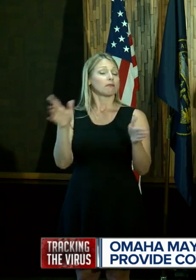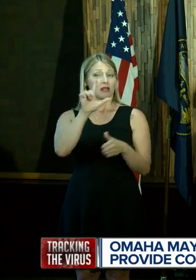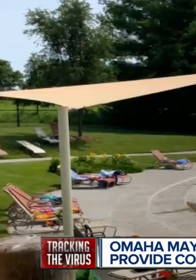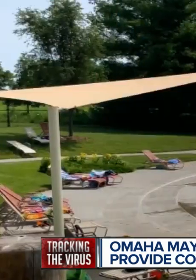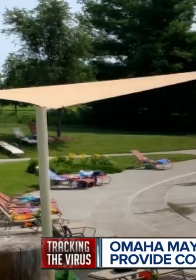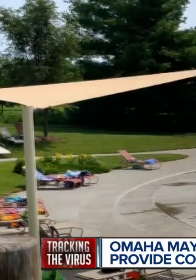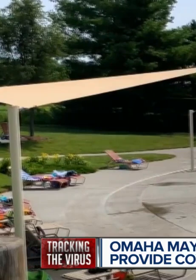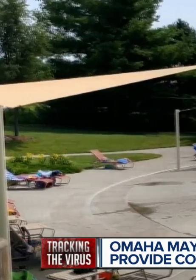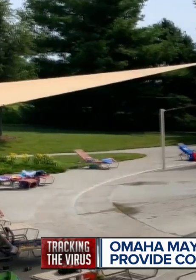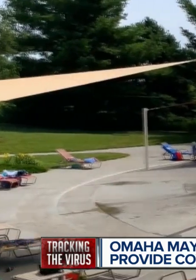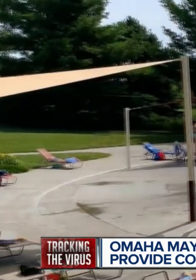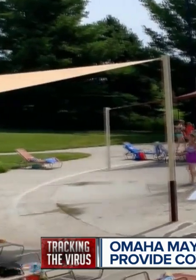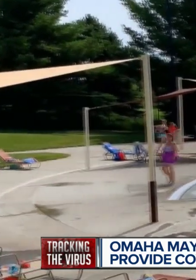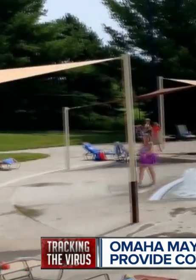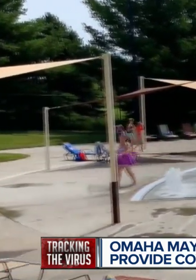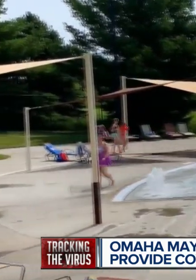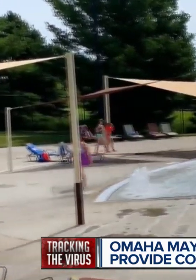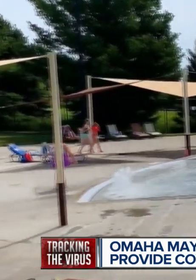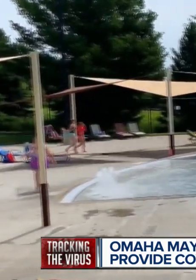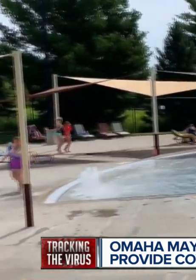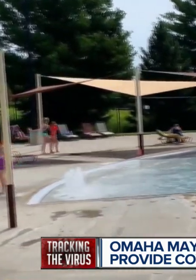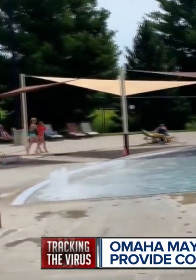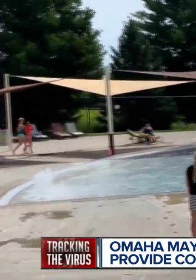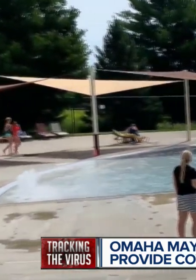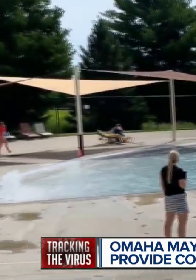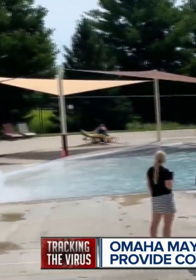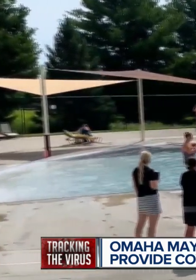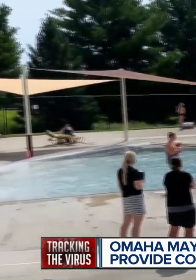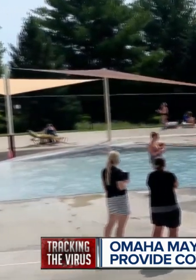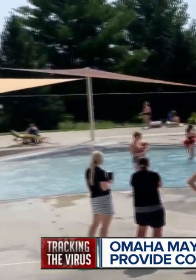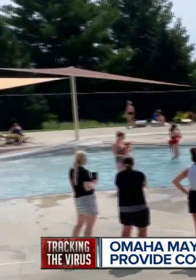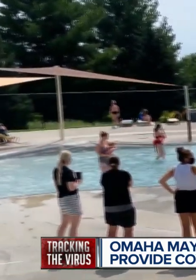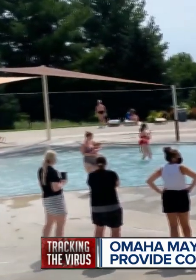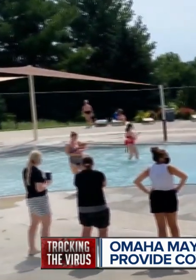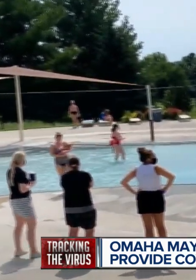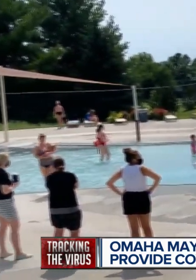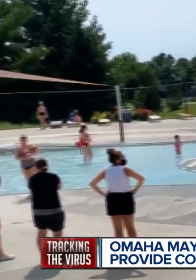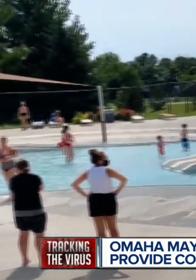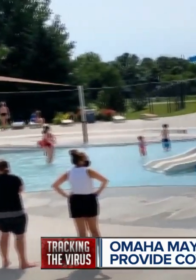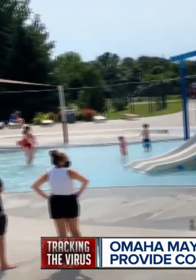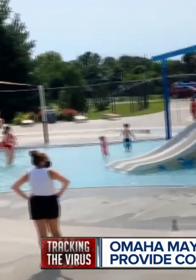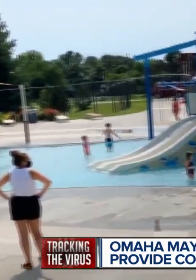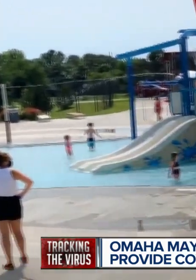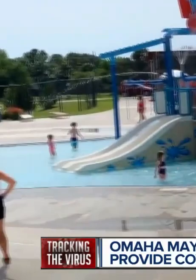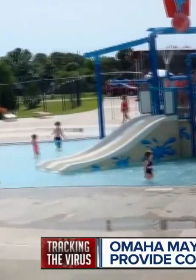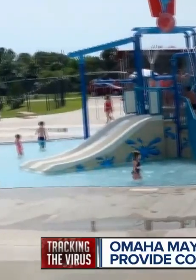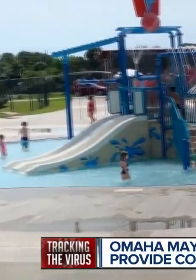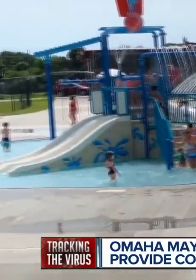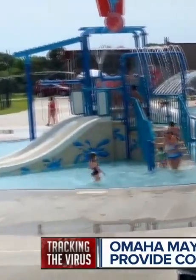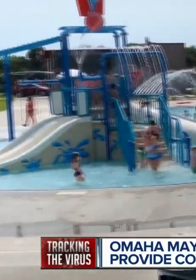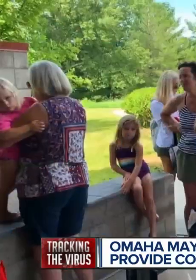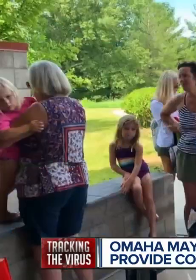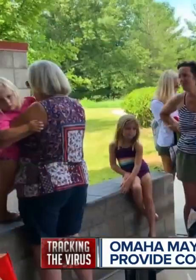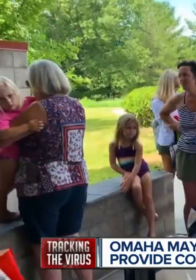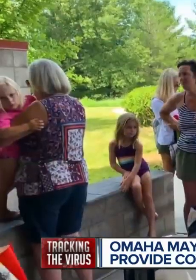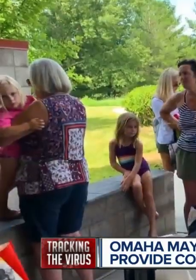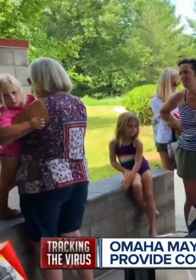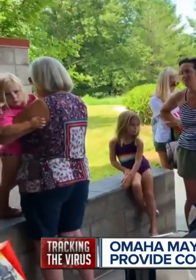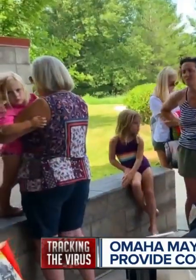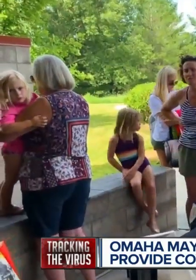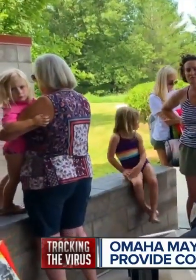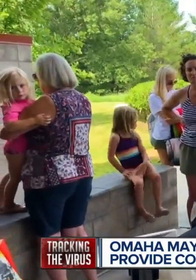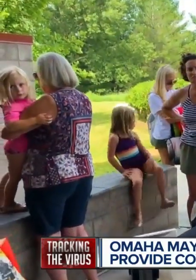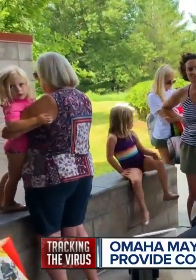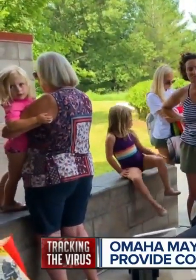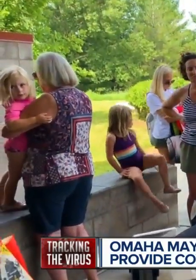remain closed. She says as the city remains in phase 3 of the directed health measure, the pool capacity remains at 75%. Being